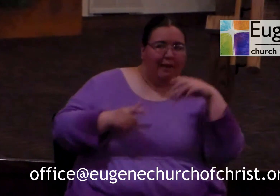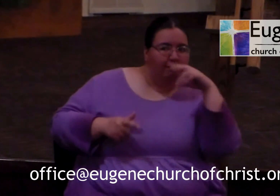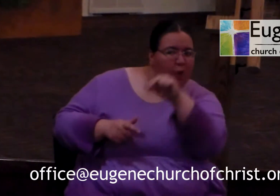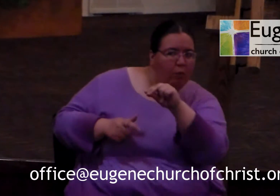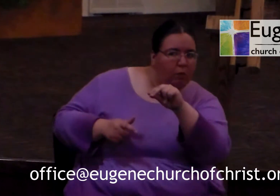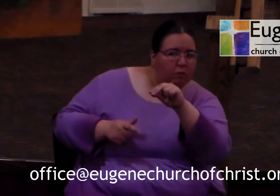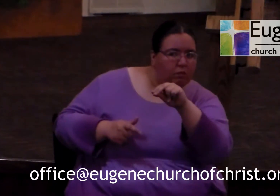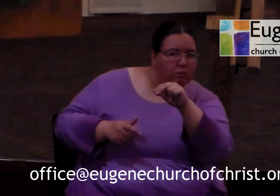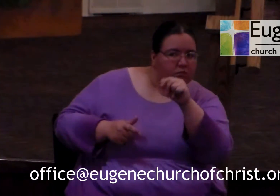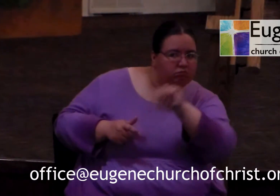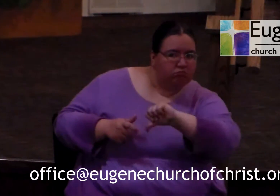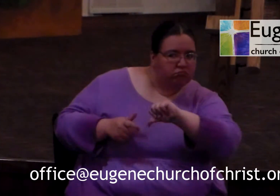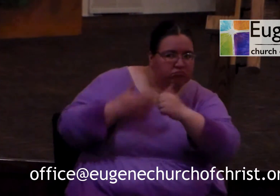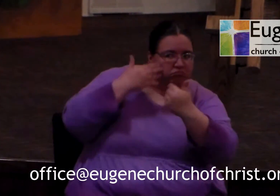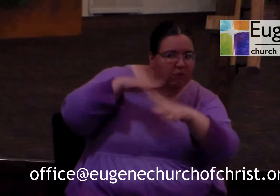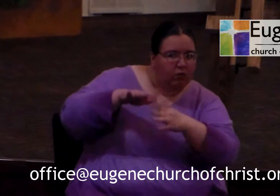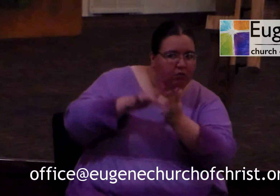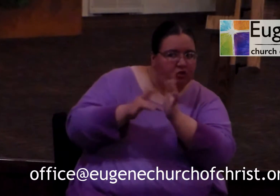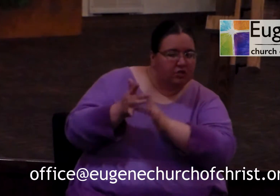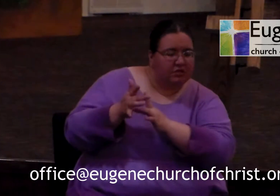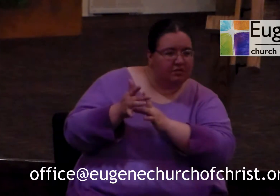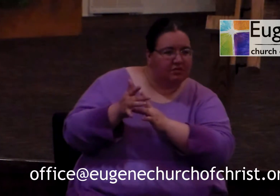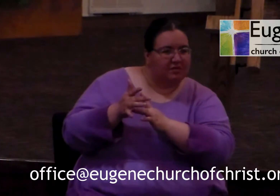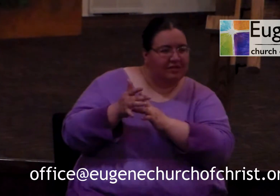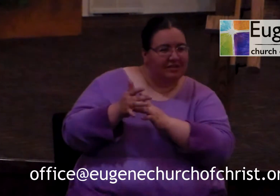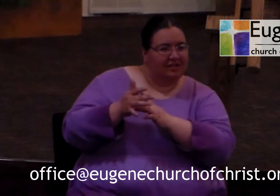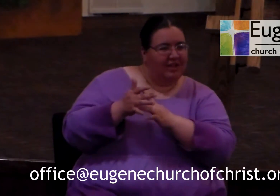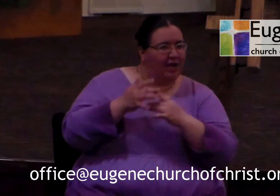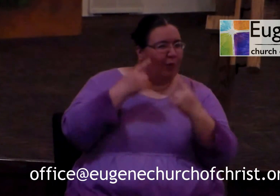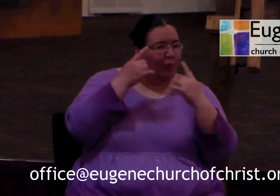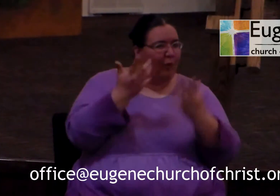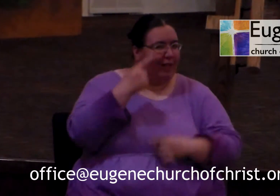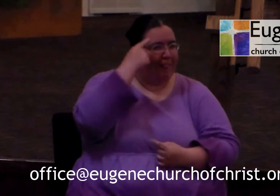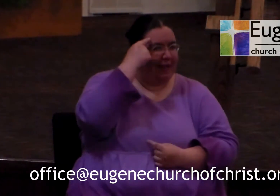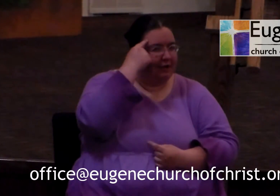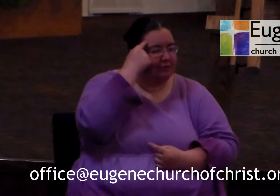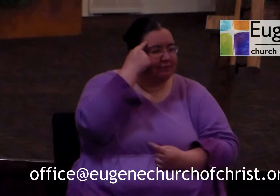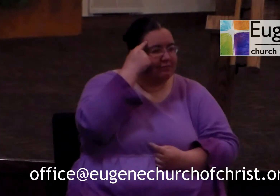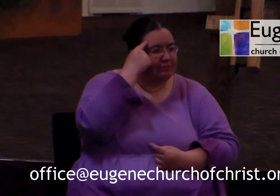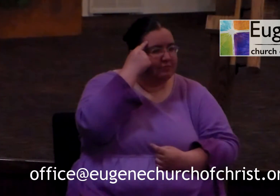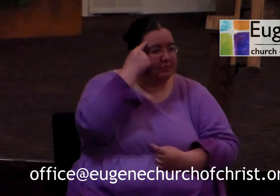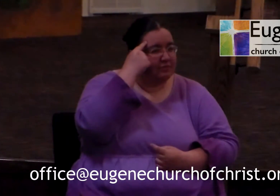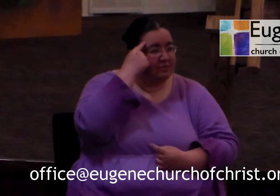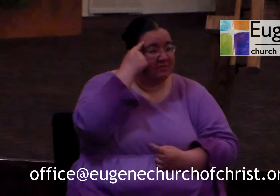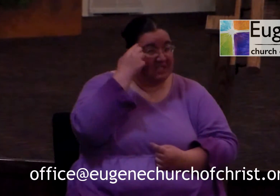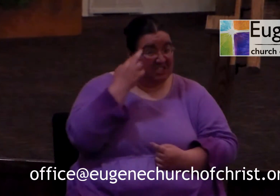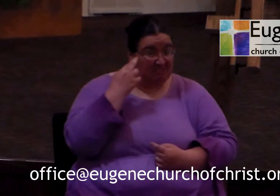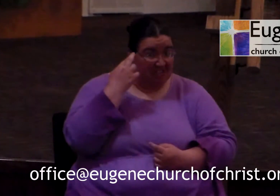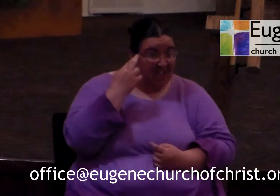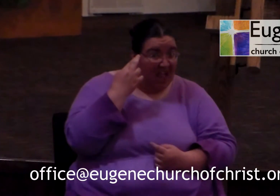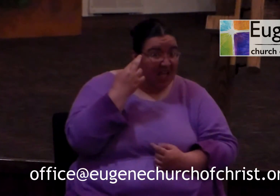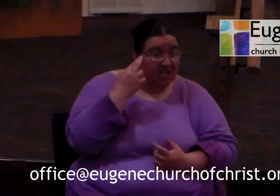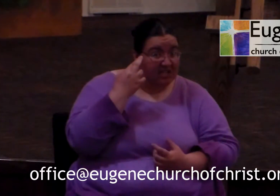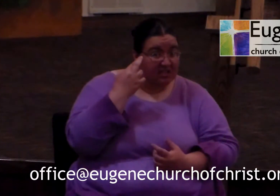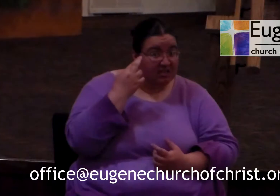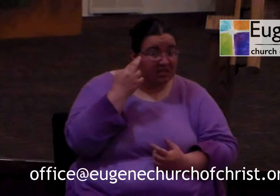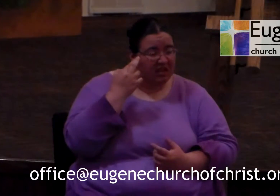turmoil. And I wonder for us, if we're caught in a moment like this where admitting who we are when it